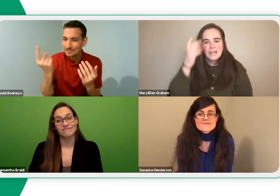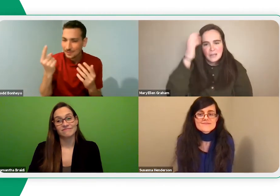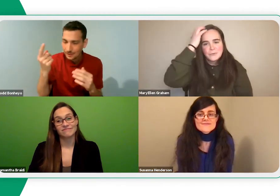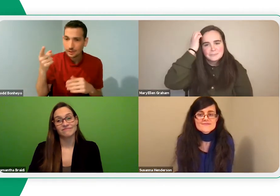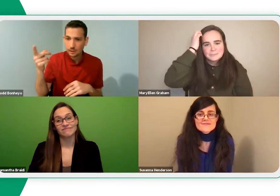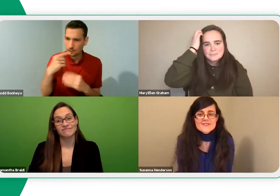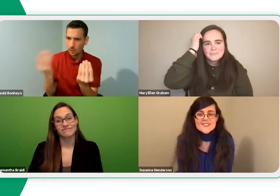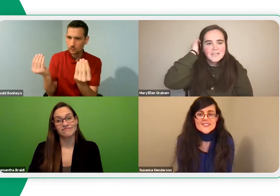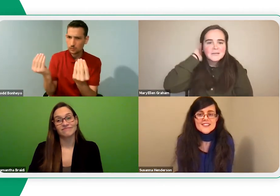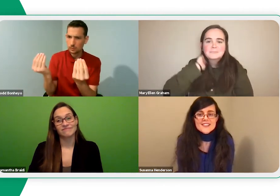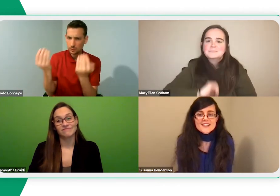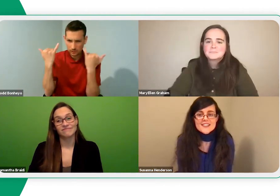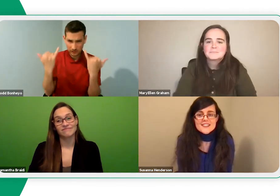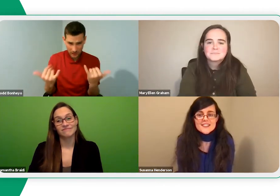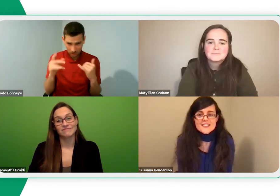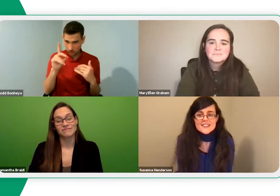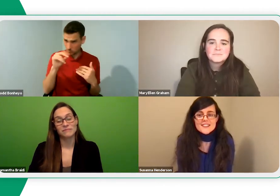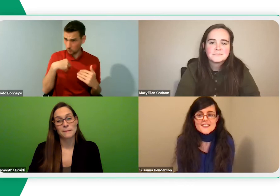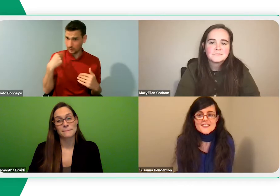or something. Yeah.